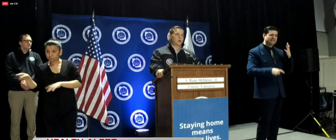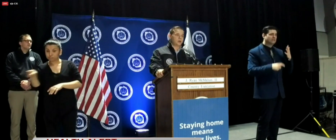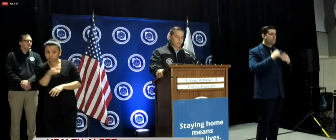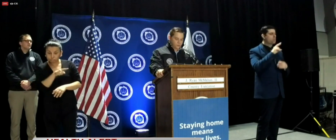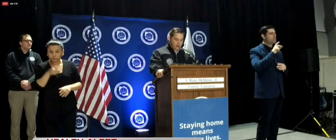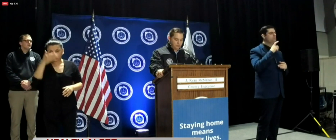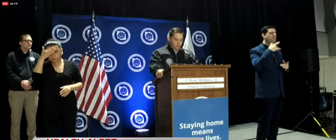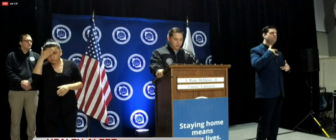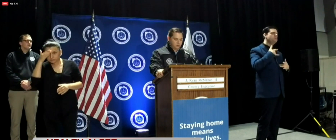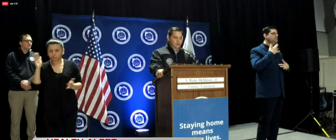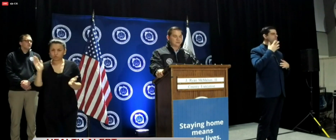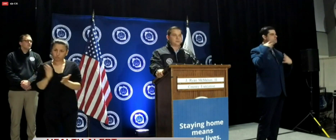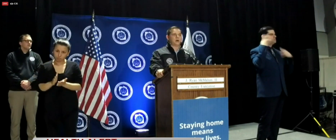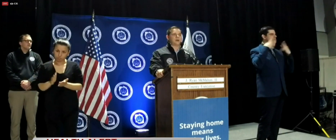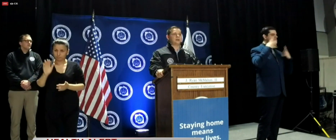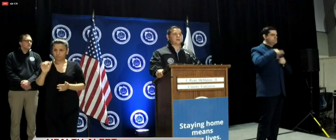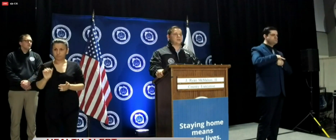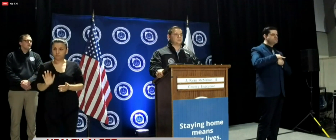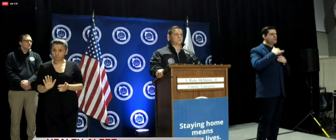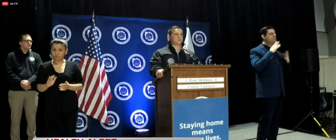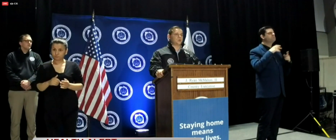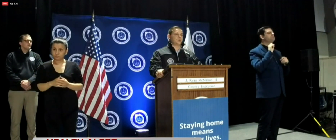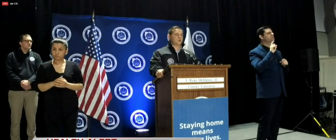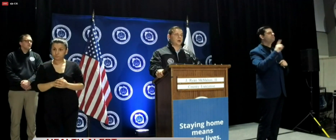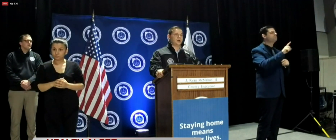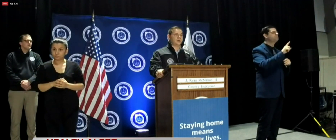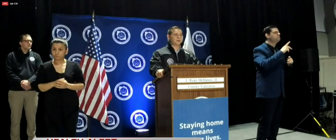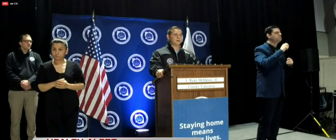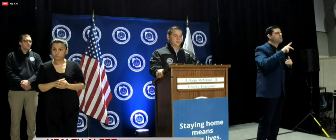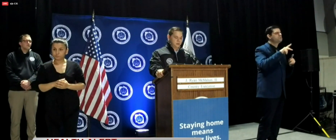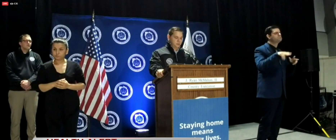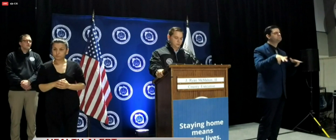So for everybody who hasn't bought into this, who